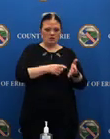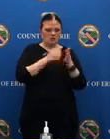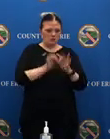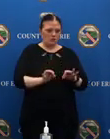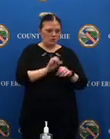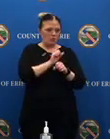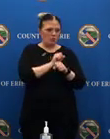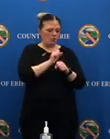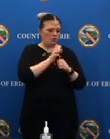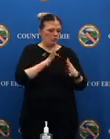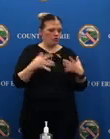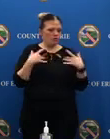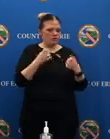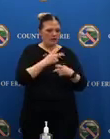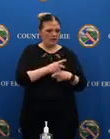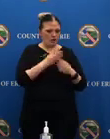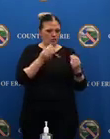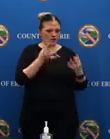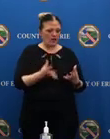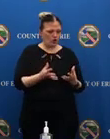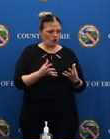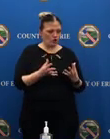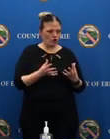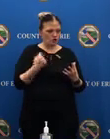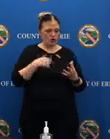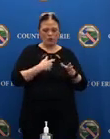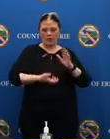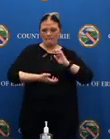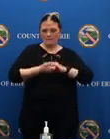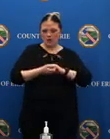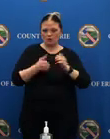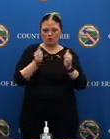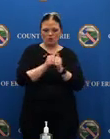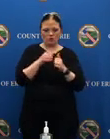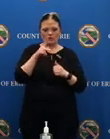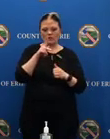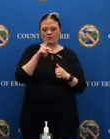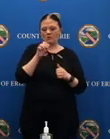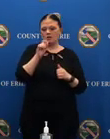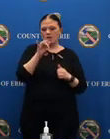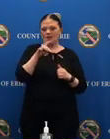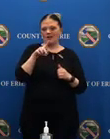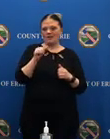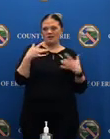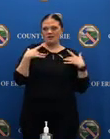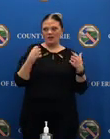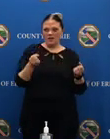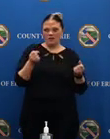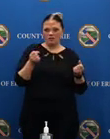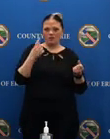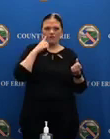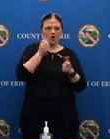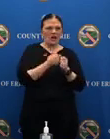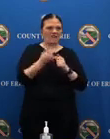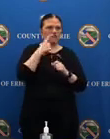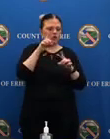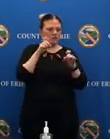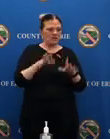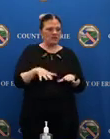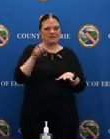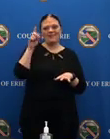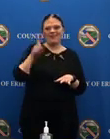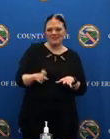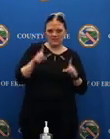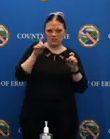especially our healthcare providers, and we're partnering with Kaleida Health to get everybody tested who needs